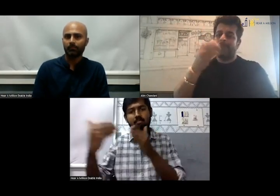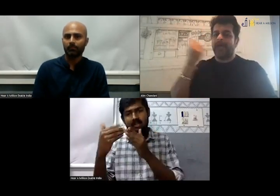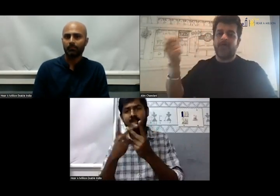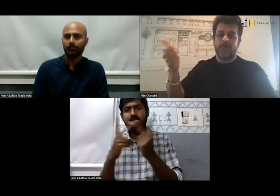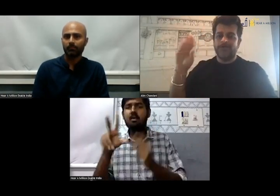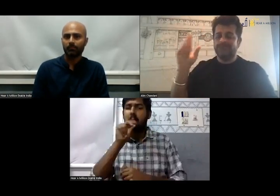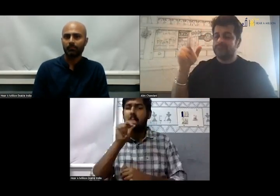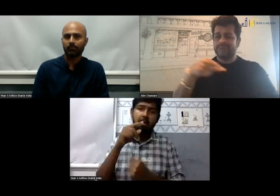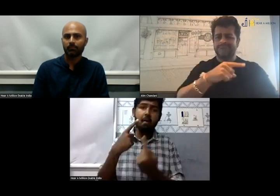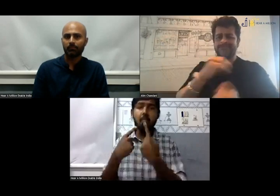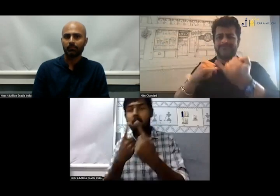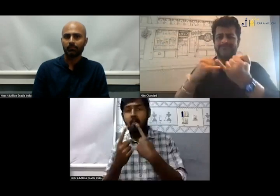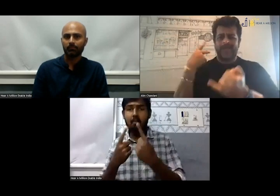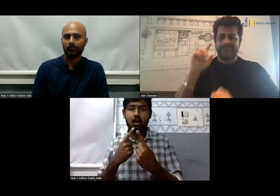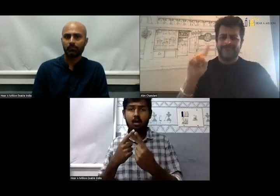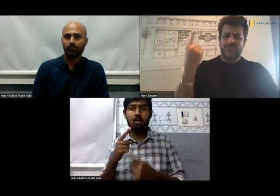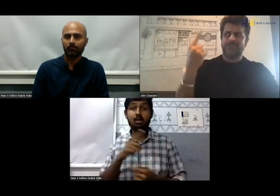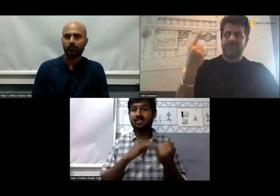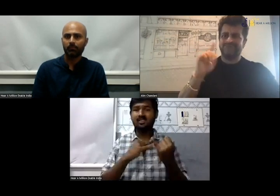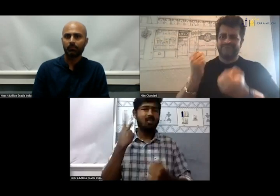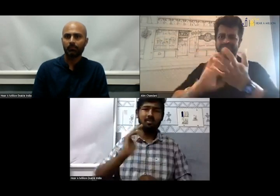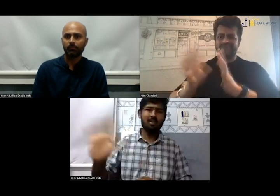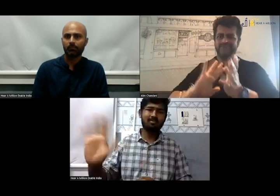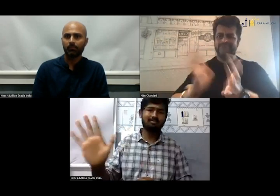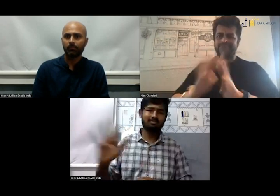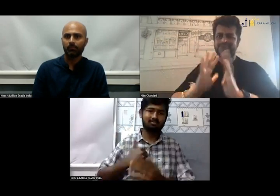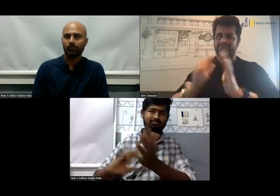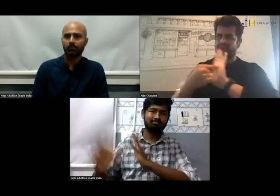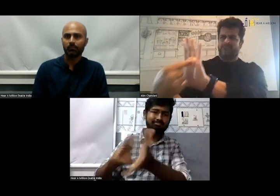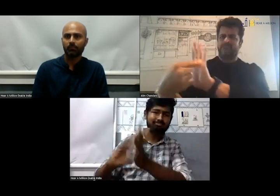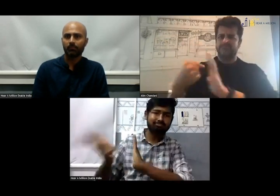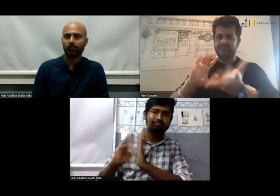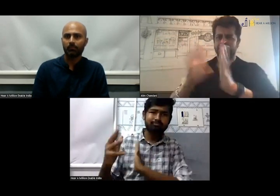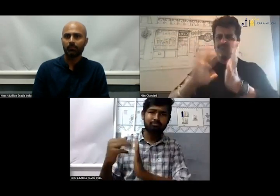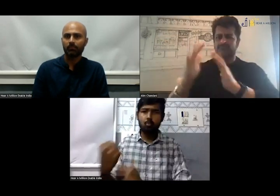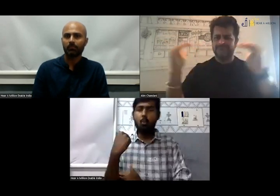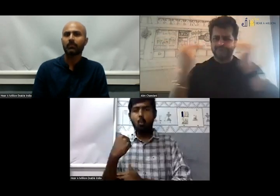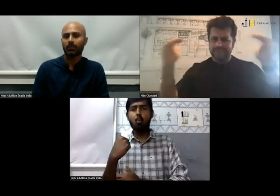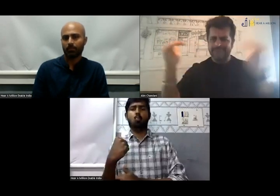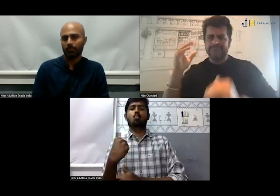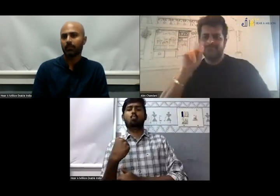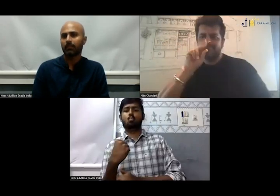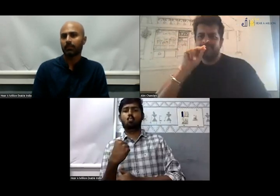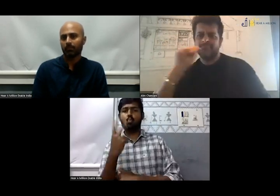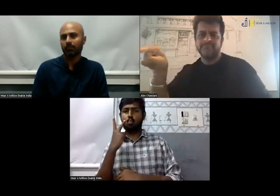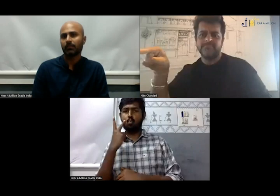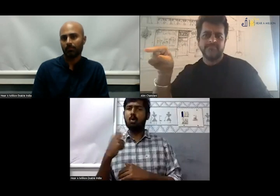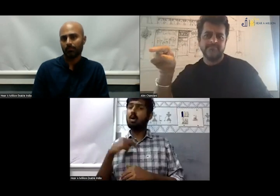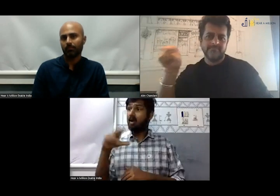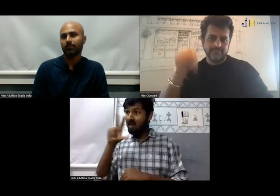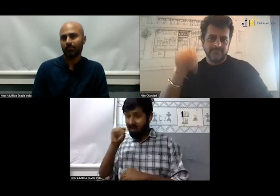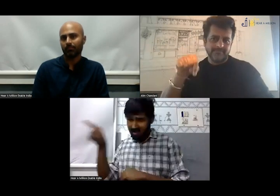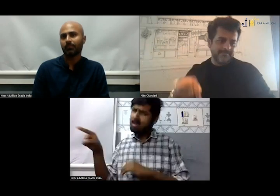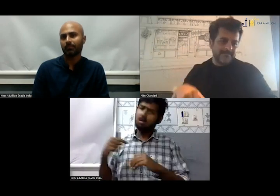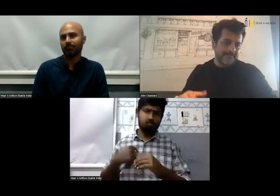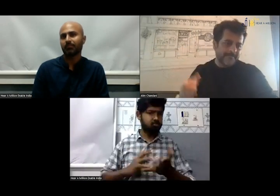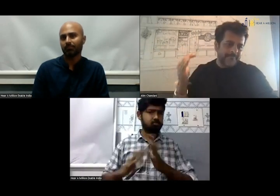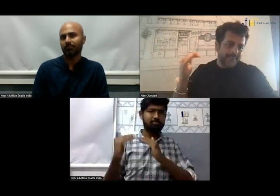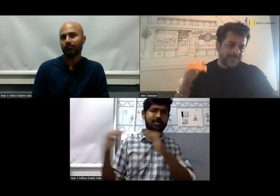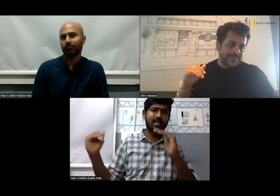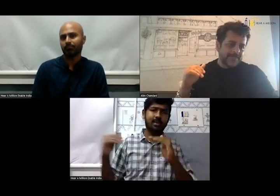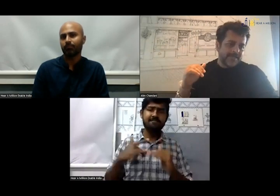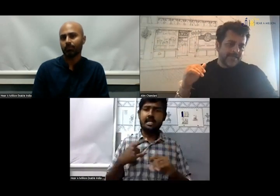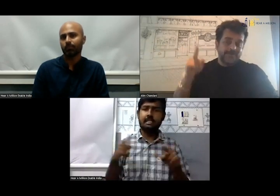the government and government people, they want deaf people just to speak. So she was the first deaf person who was a signer, who